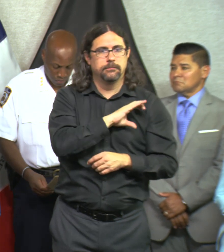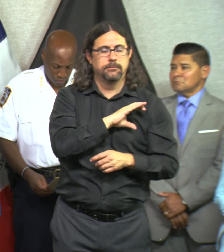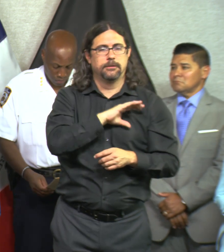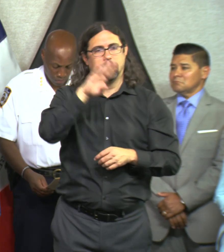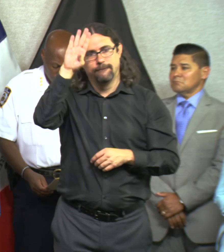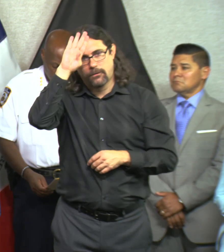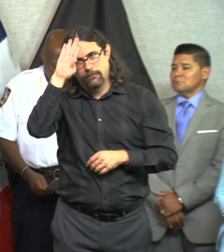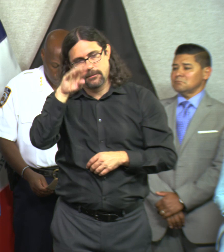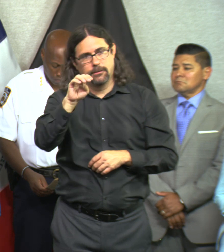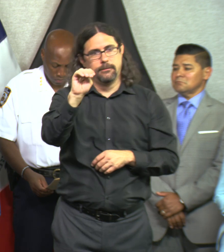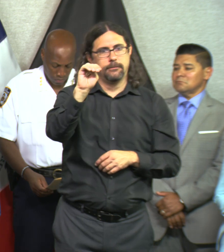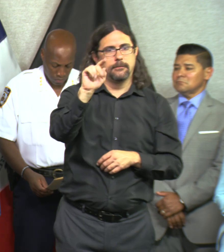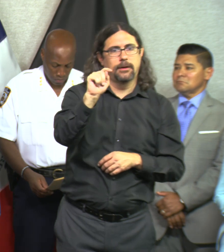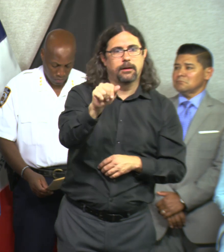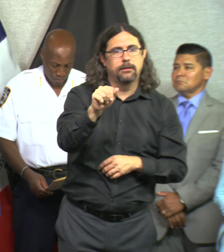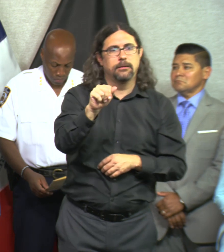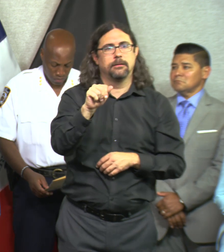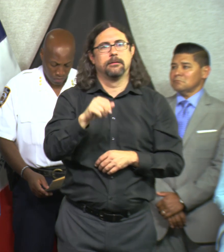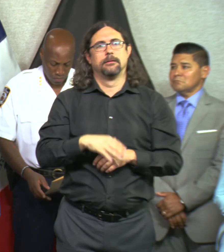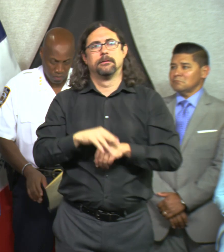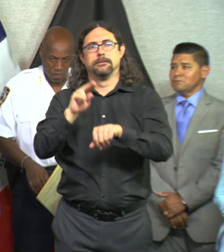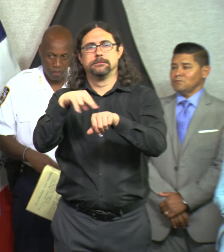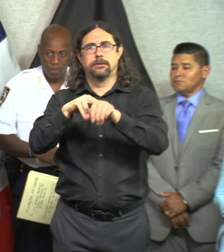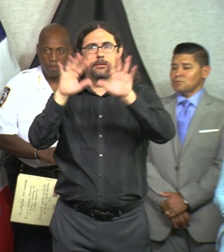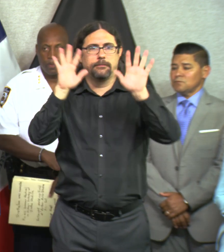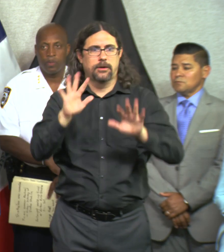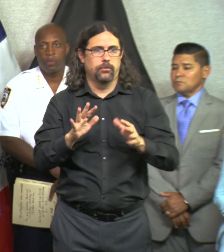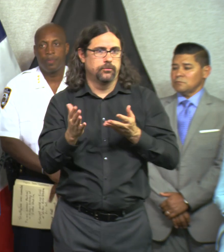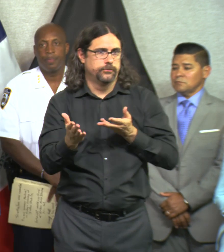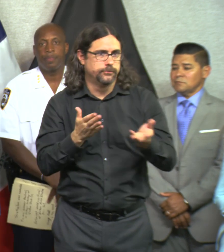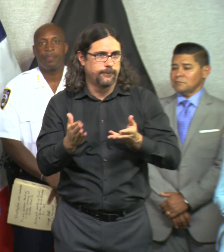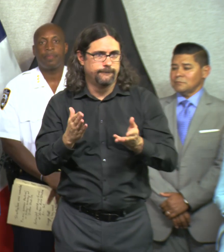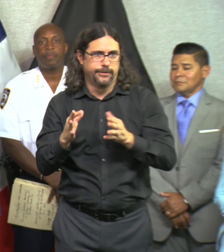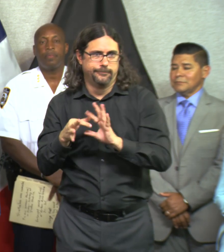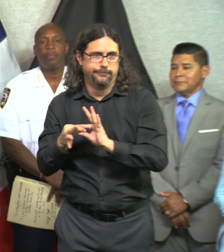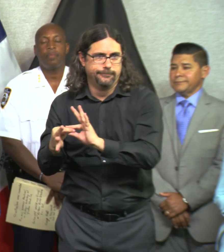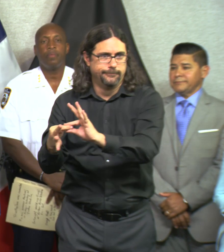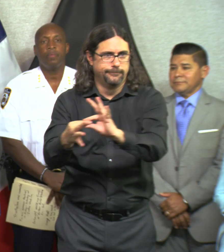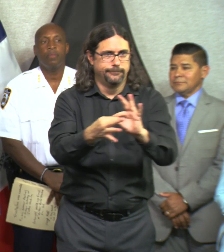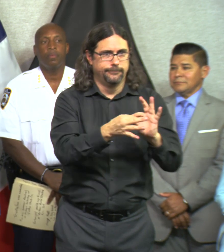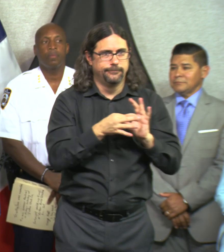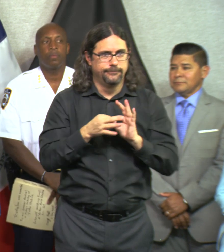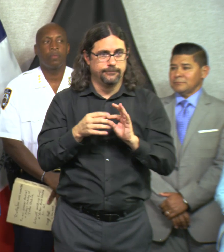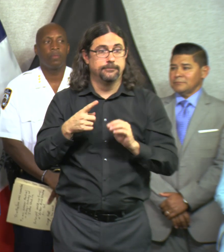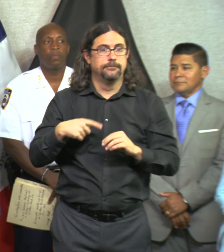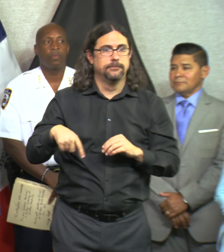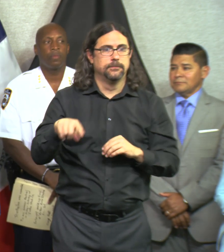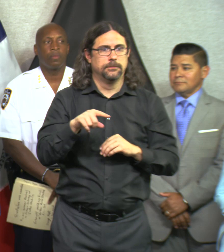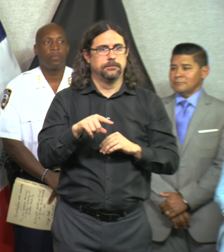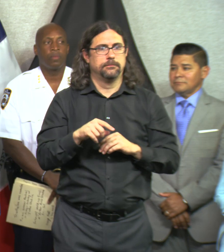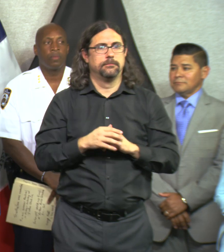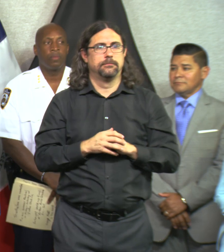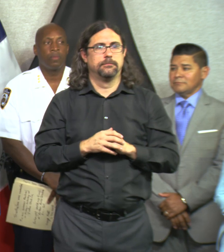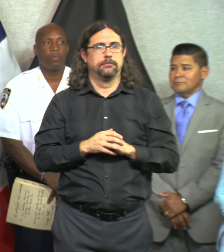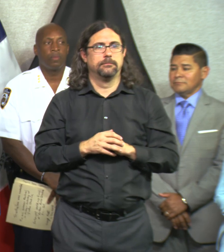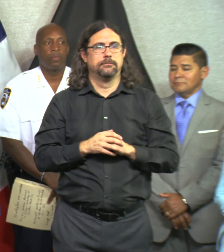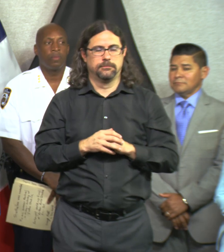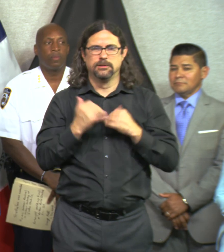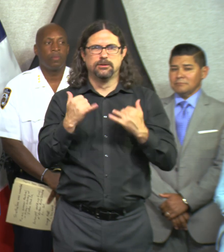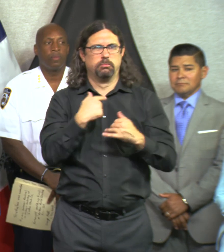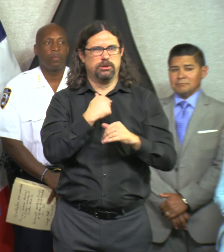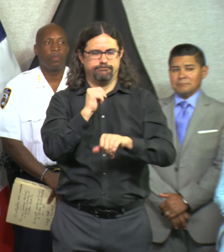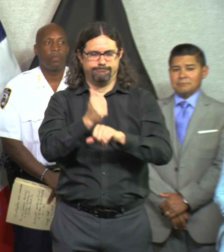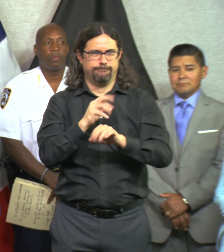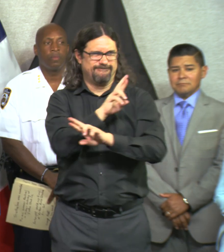National Weather Service. This puts us in a position where we can be proactive if something does happen, and we can respond quickly to make sure we're taking